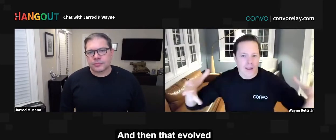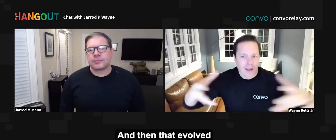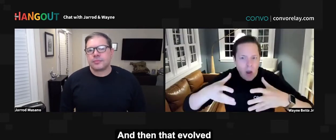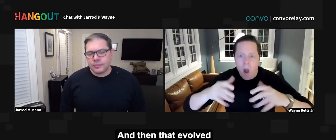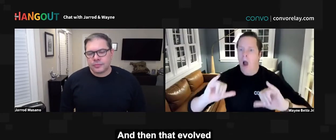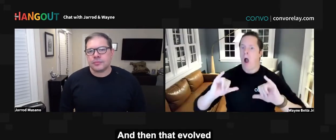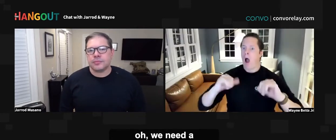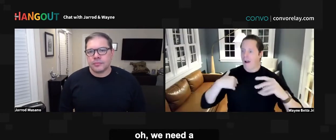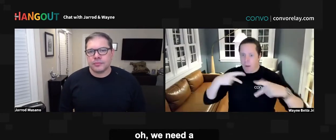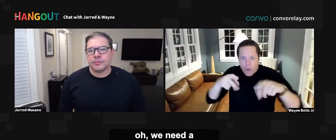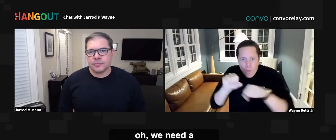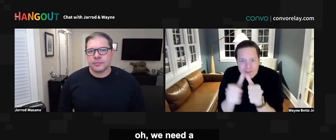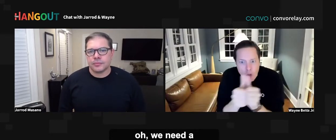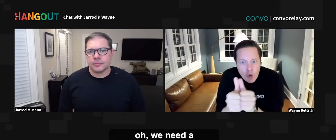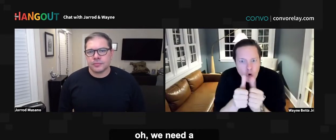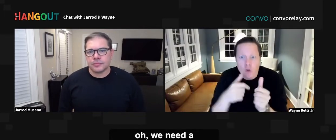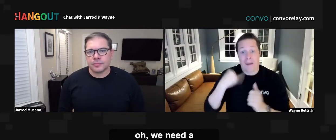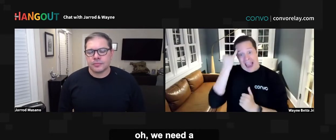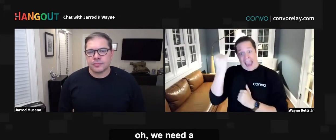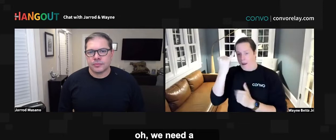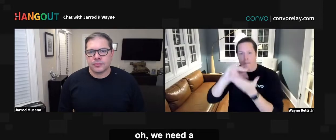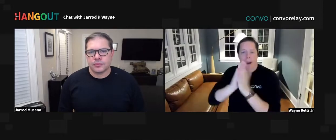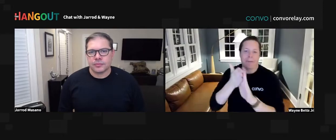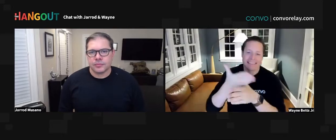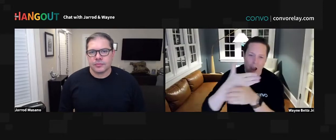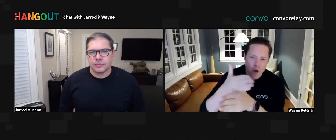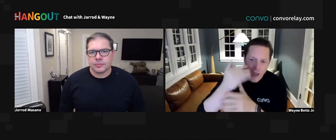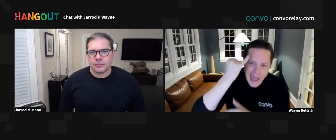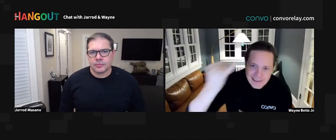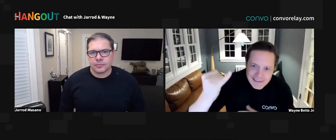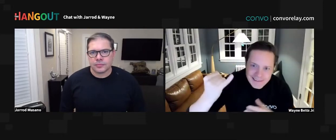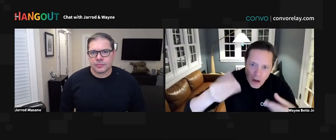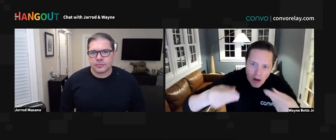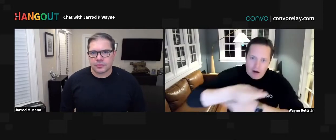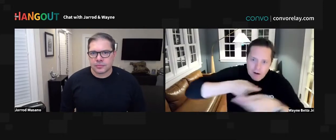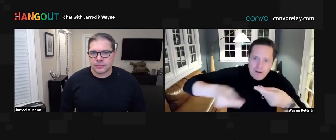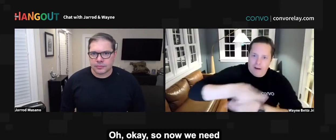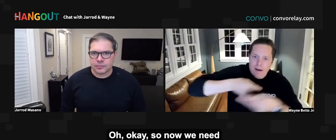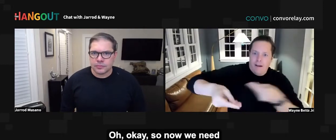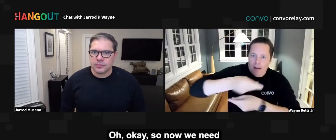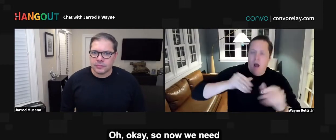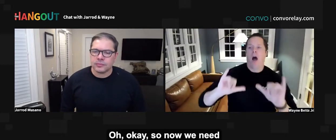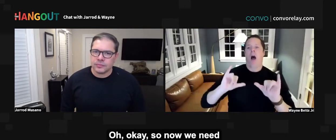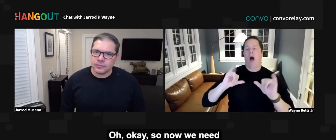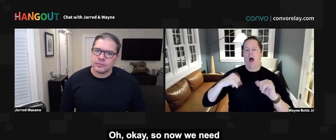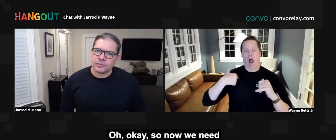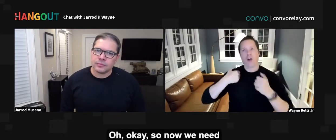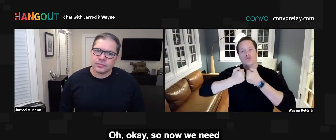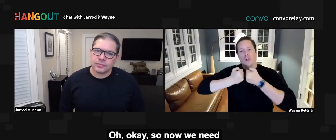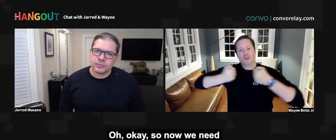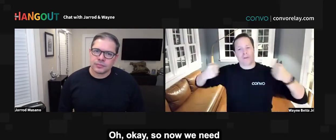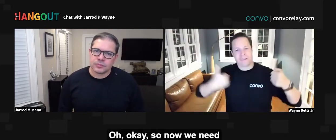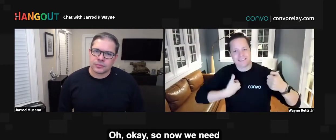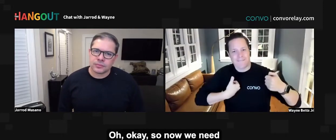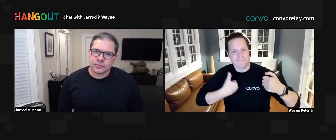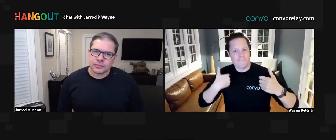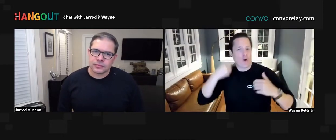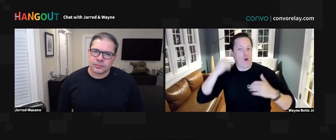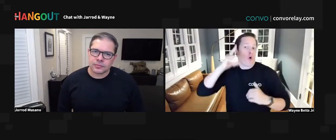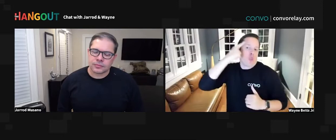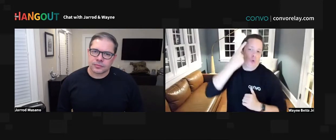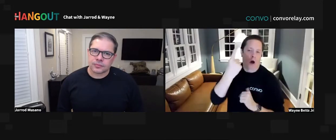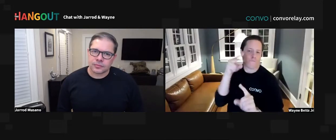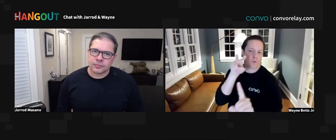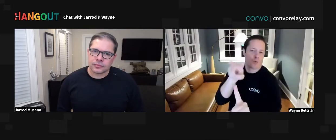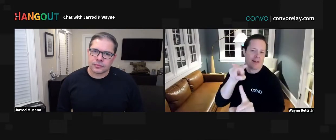and that changed to, oh, we need a community of engineers. We need people to work together. Oh, okay, so now we need to have people involved to